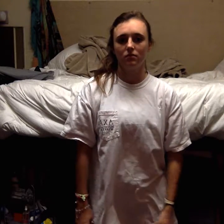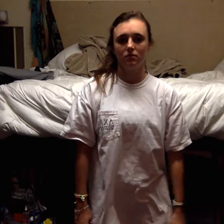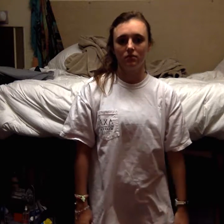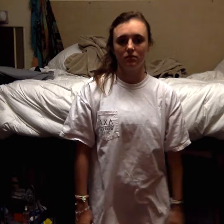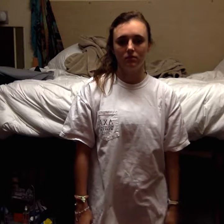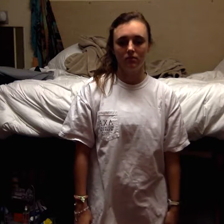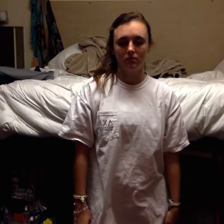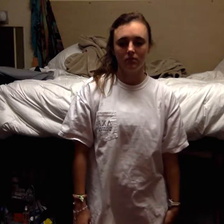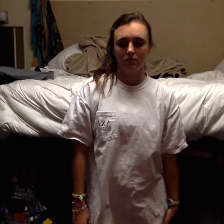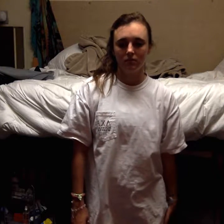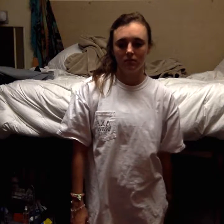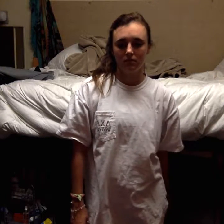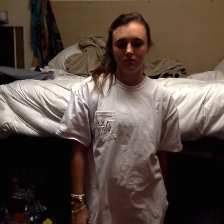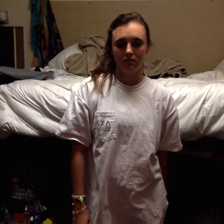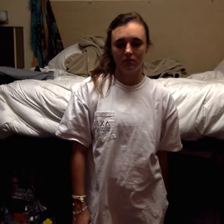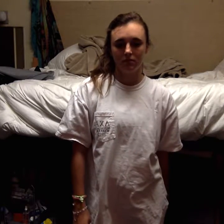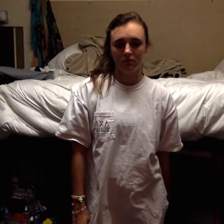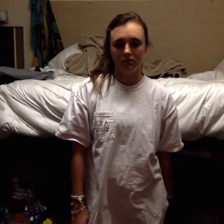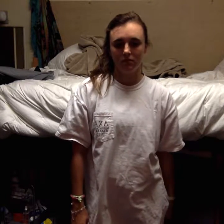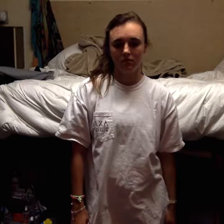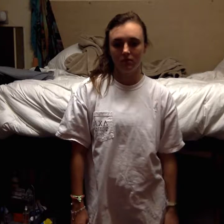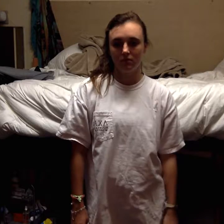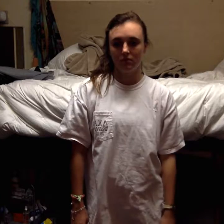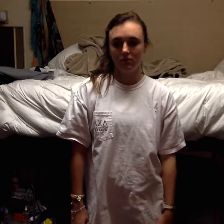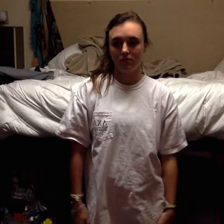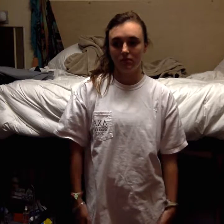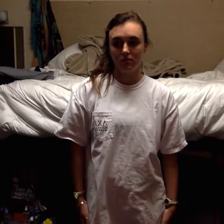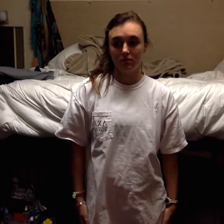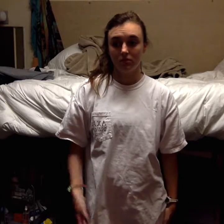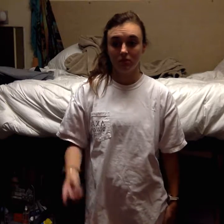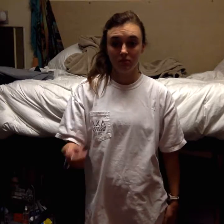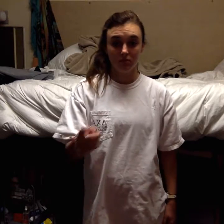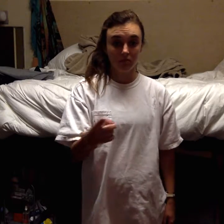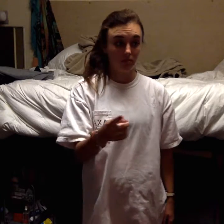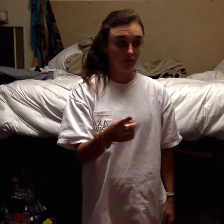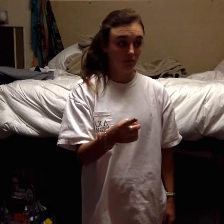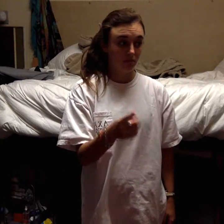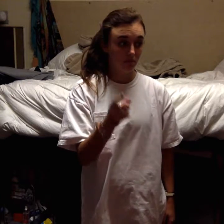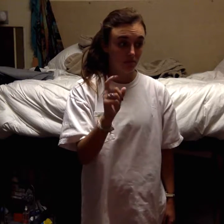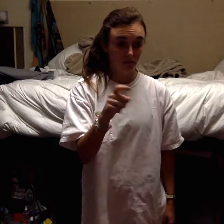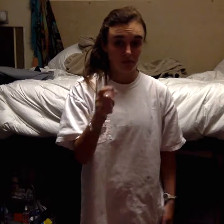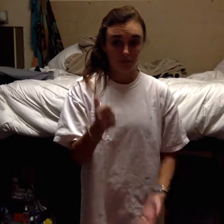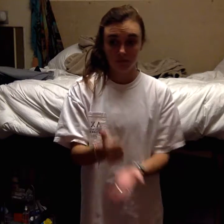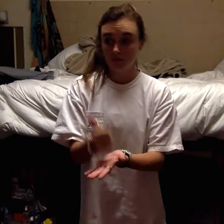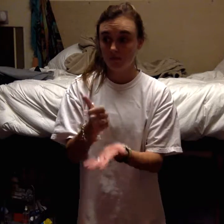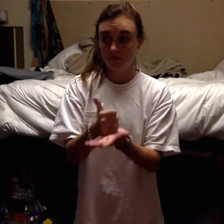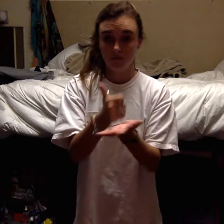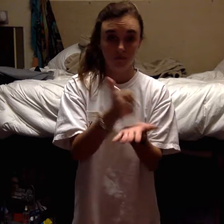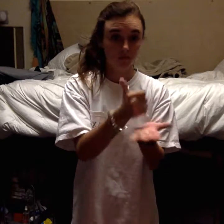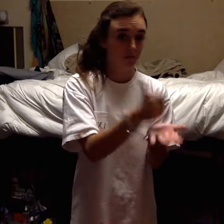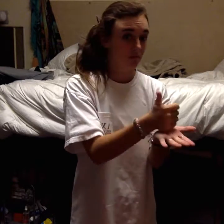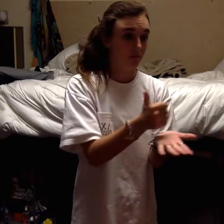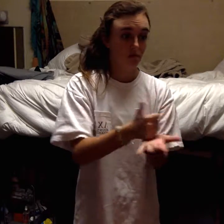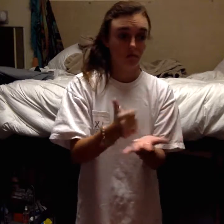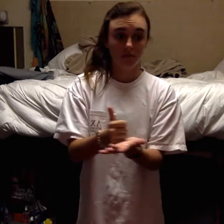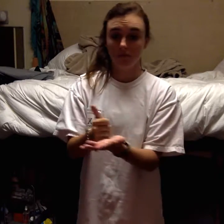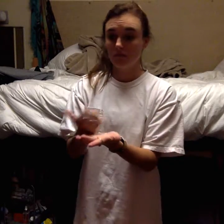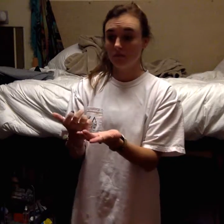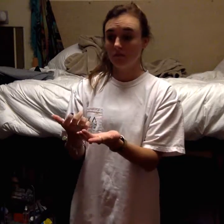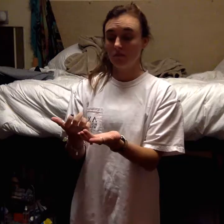Now, did anyone have any trouble when they want me to see their papers? Everybody got that all right? Do you think